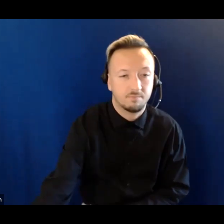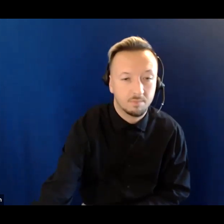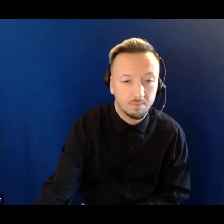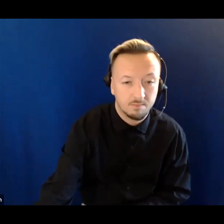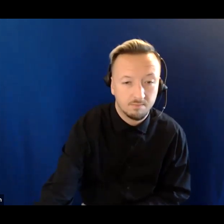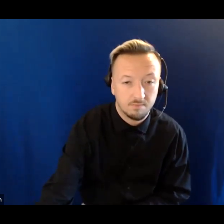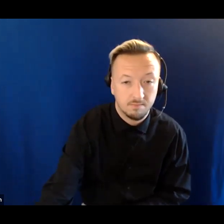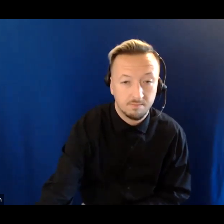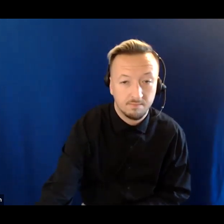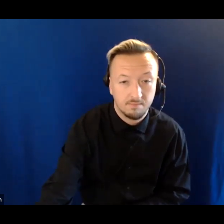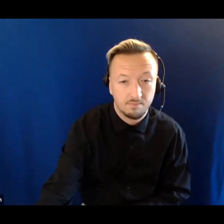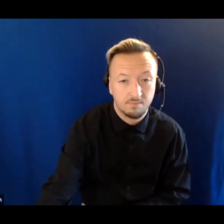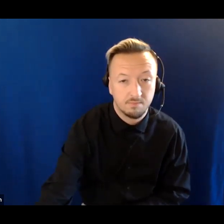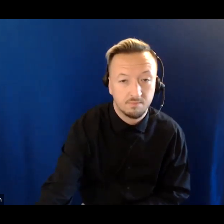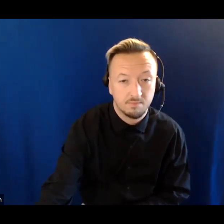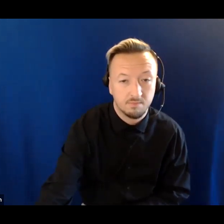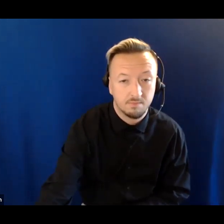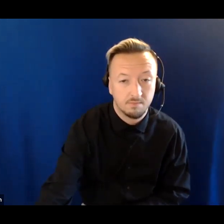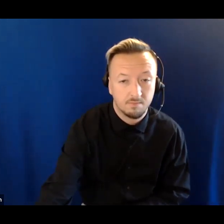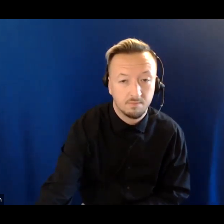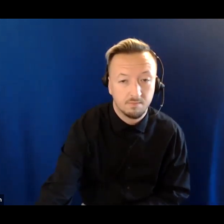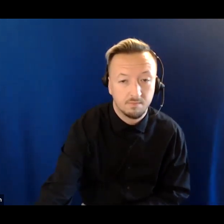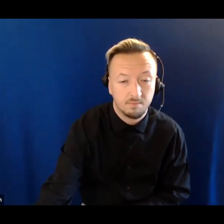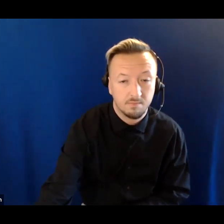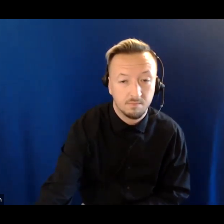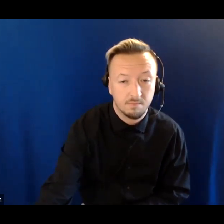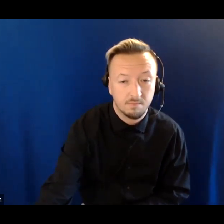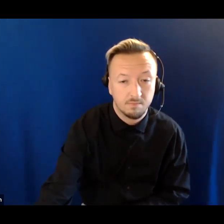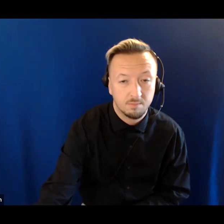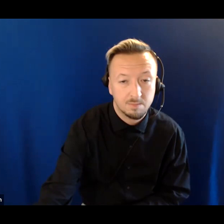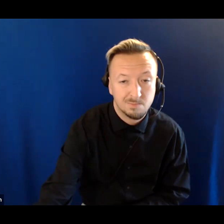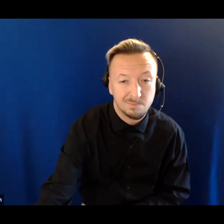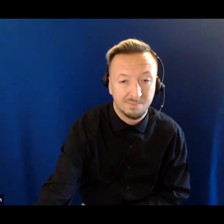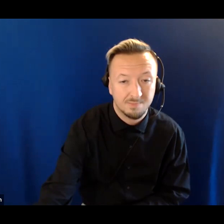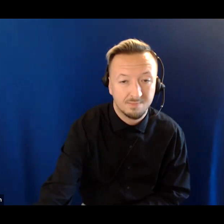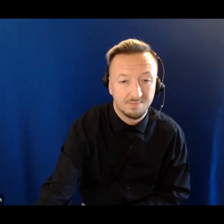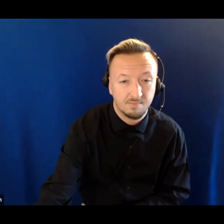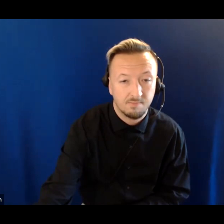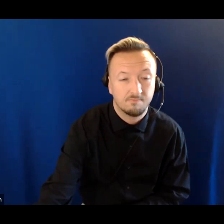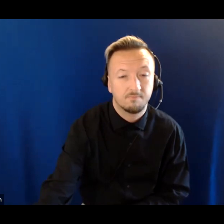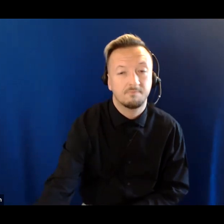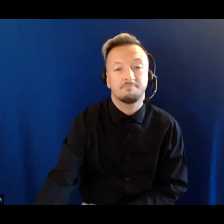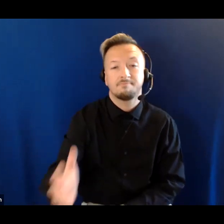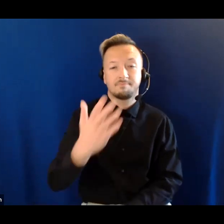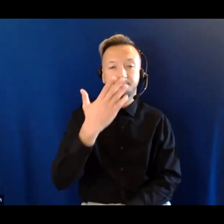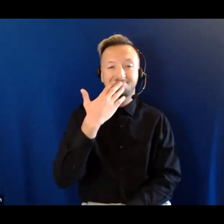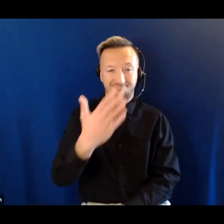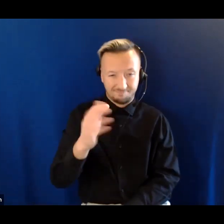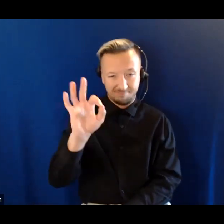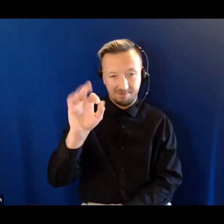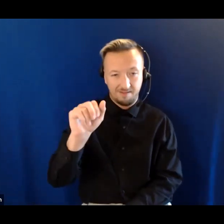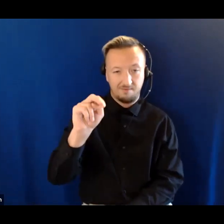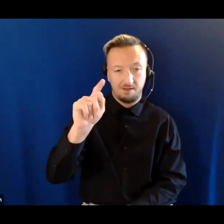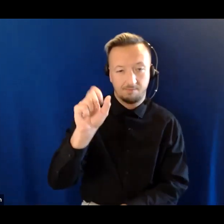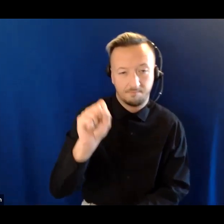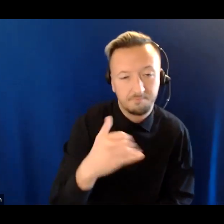Okay, cool. This is Dustin. I'm glad that you got your internet back up and working, Fantasy. So